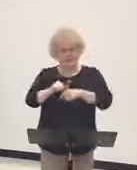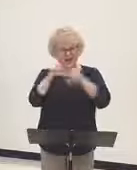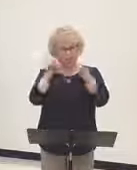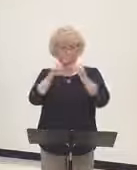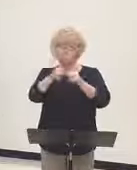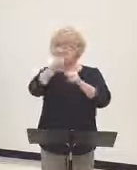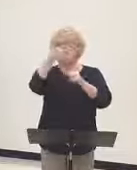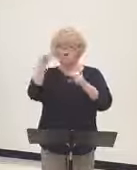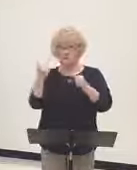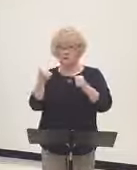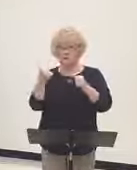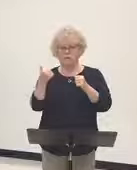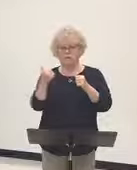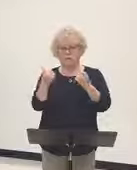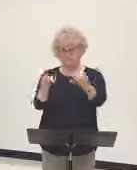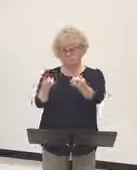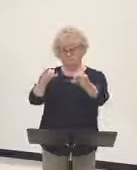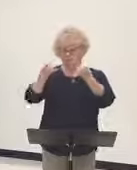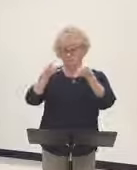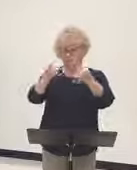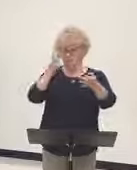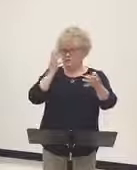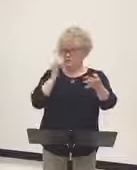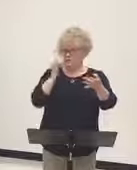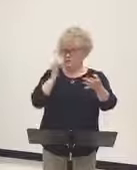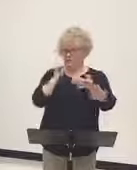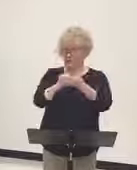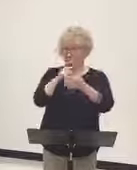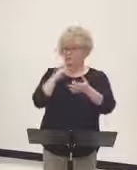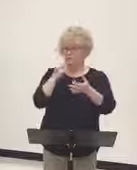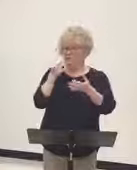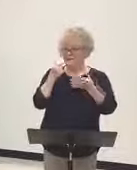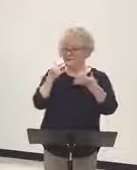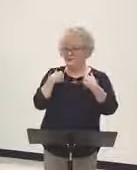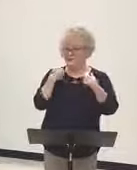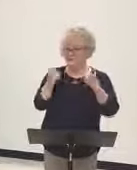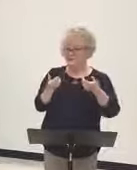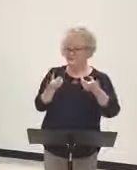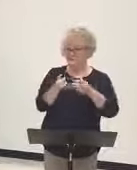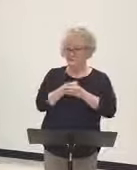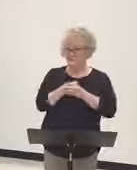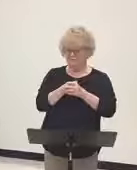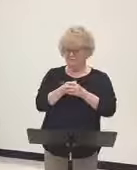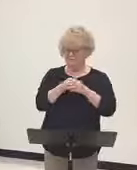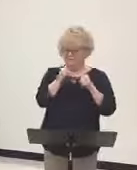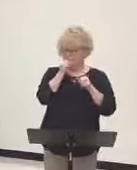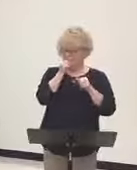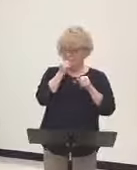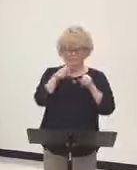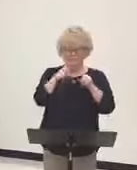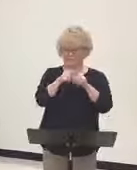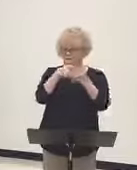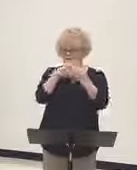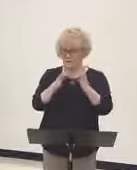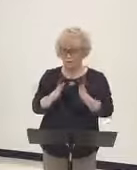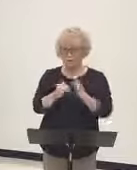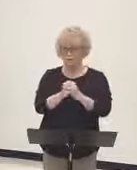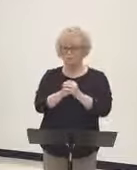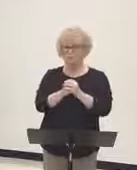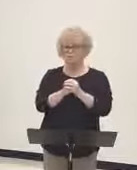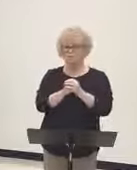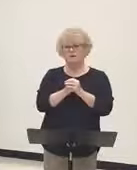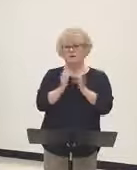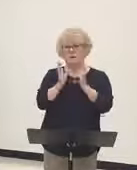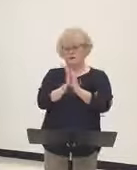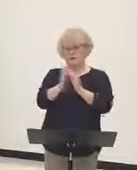many other horrible experiences that Father Cizek endured as that prisoner,